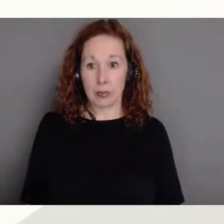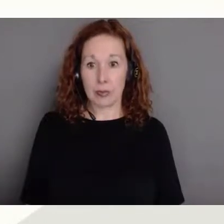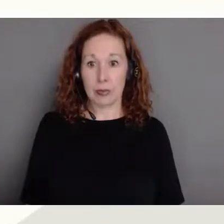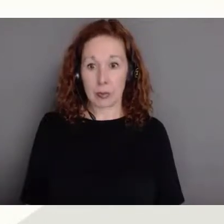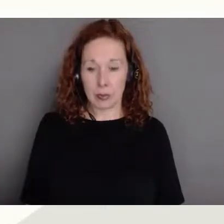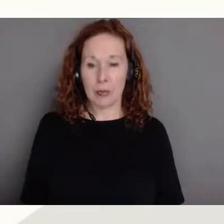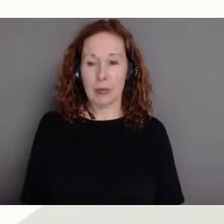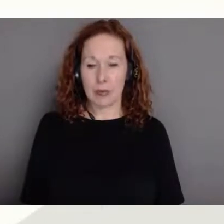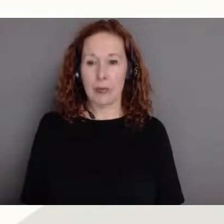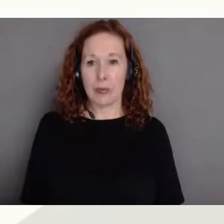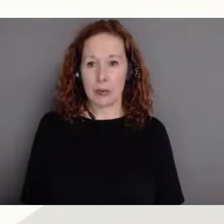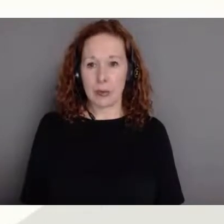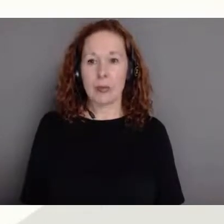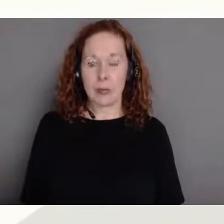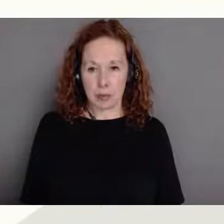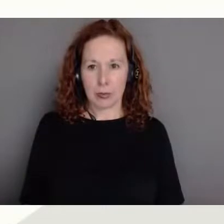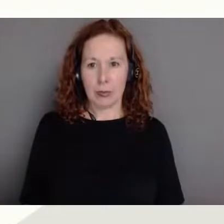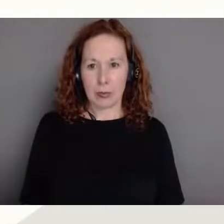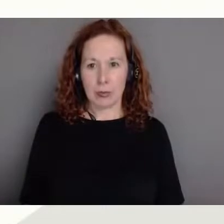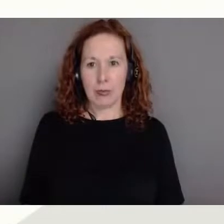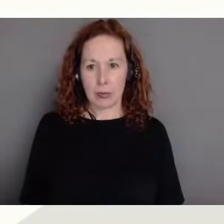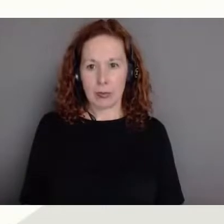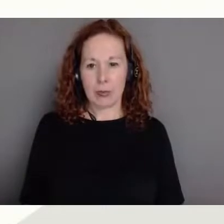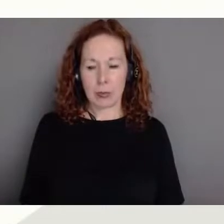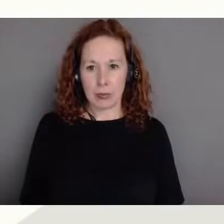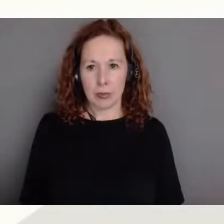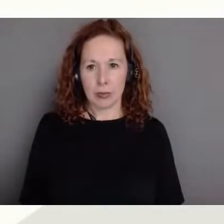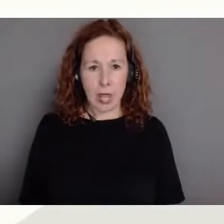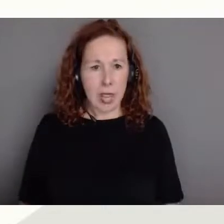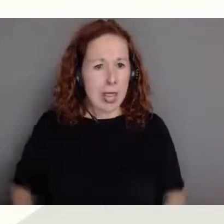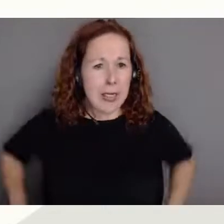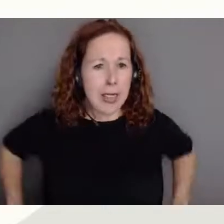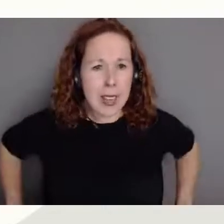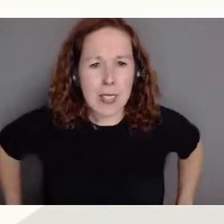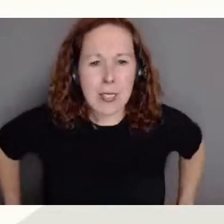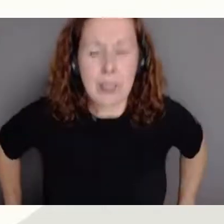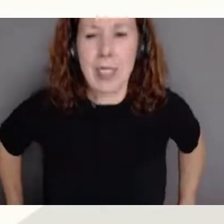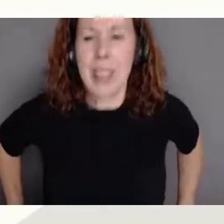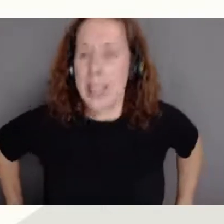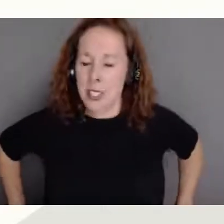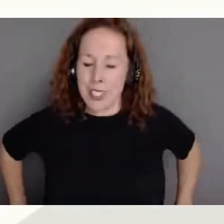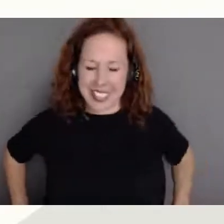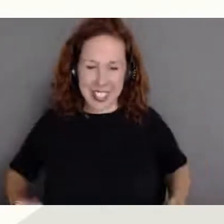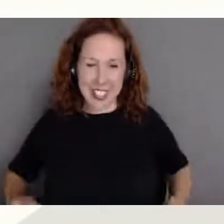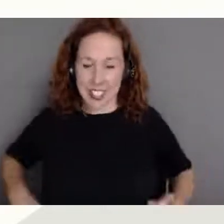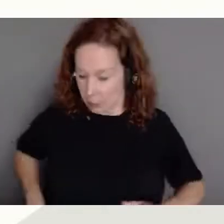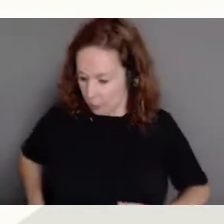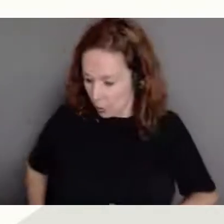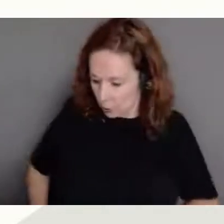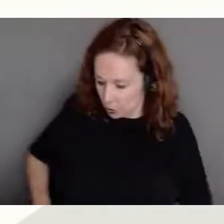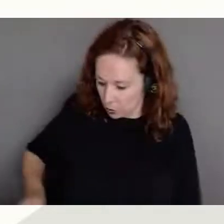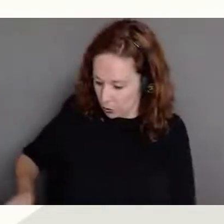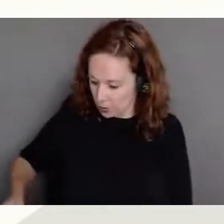How accurate is it? And it won an Oscar. And what do you think?" And that would be an Yes. example. Yeah,